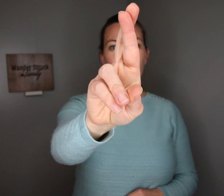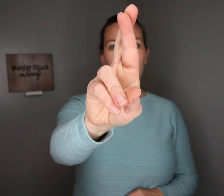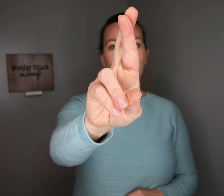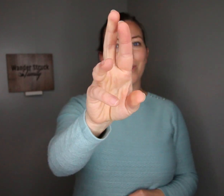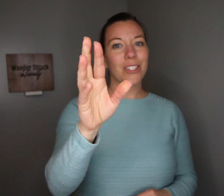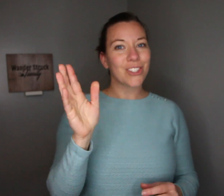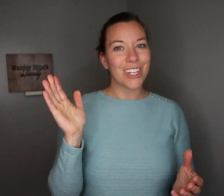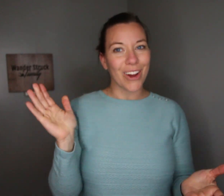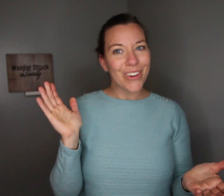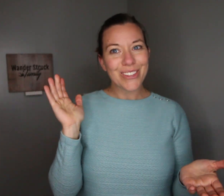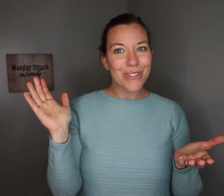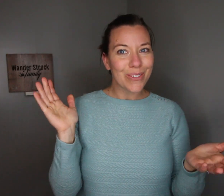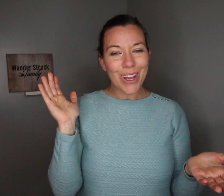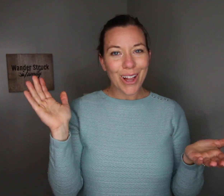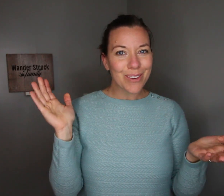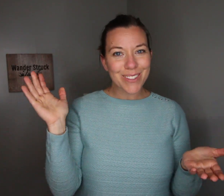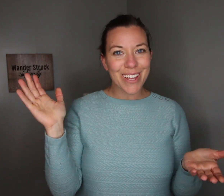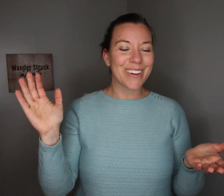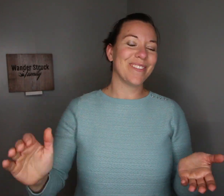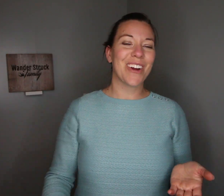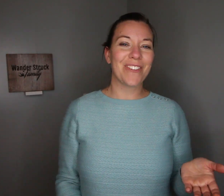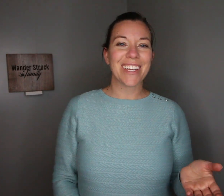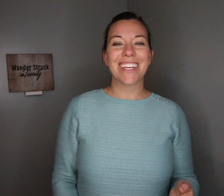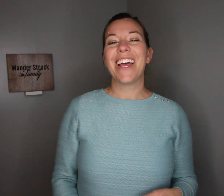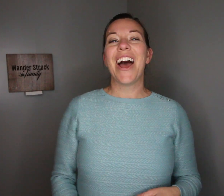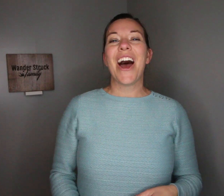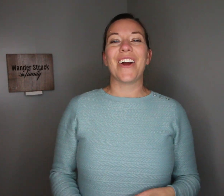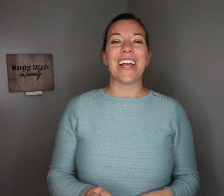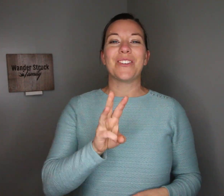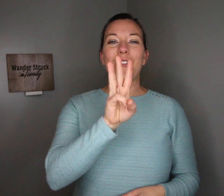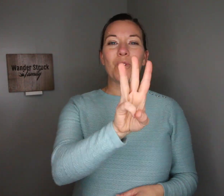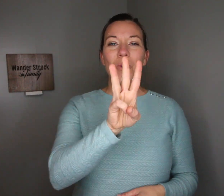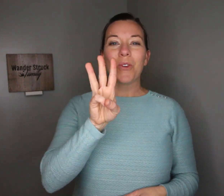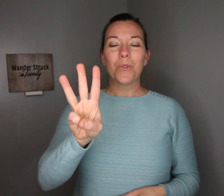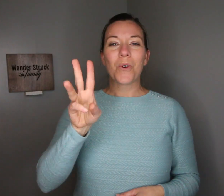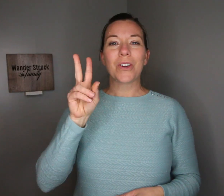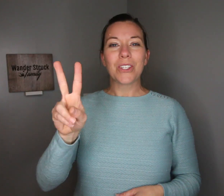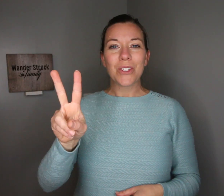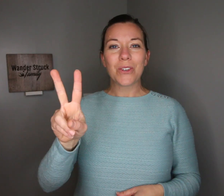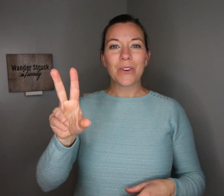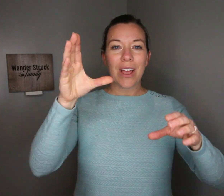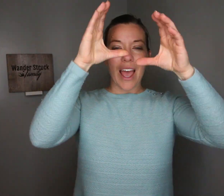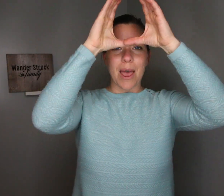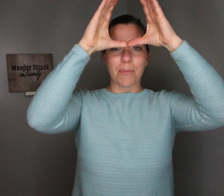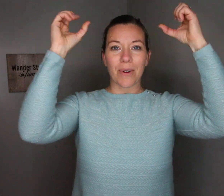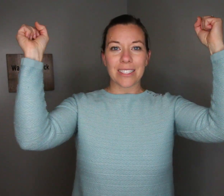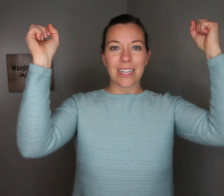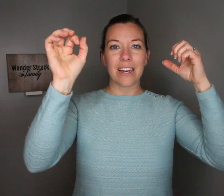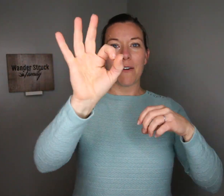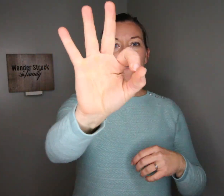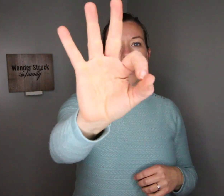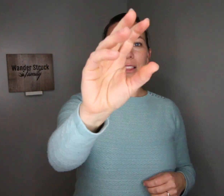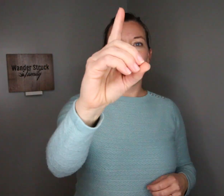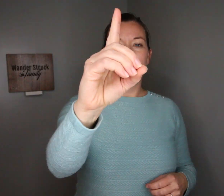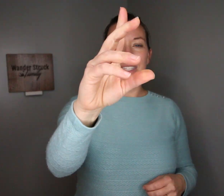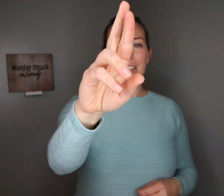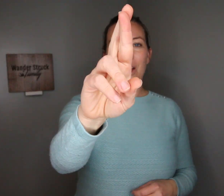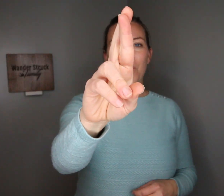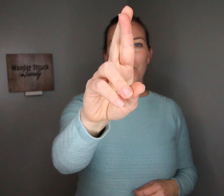FDR, which, it's what we call him, so perfect. All right, so we have World War II and President Franklin D.